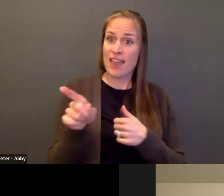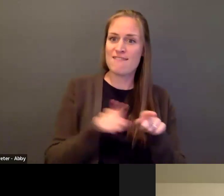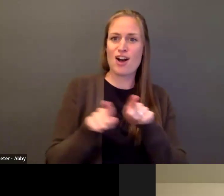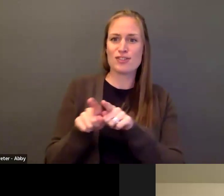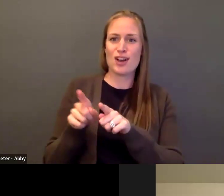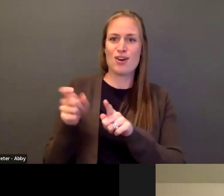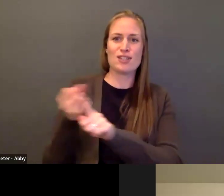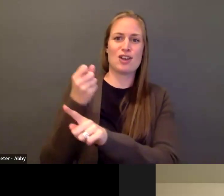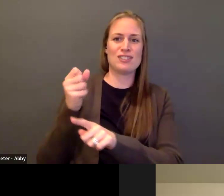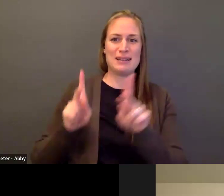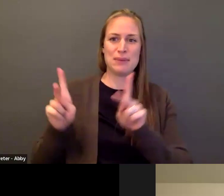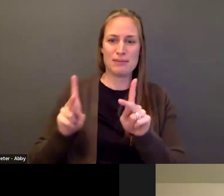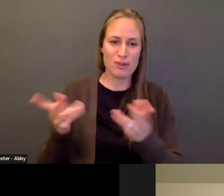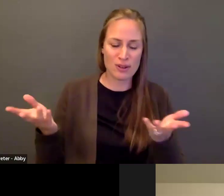psychiatric